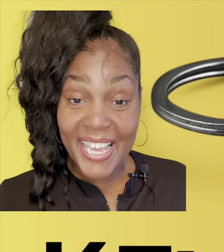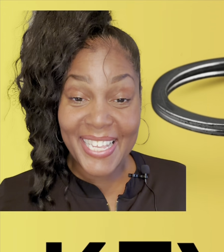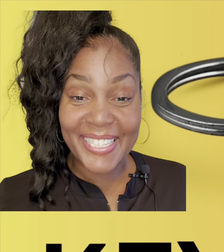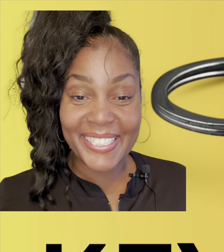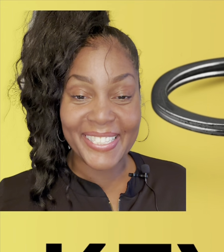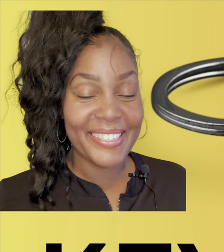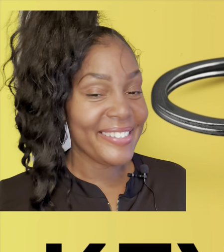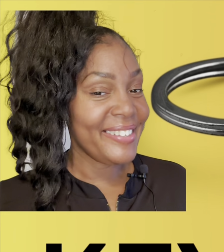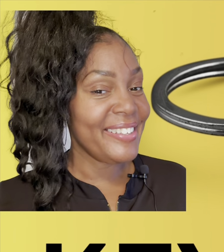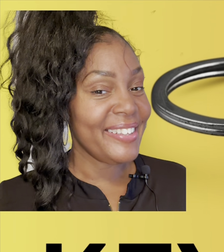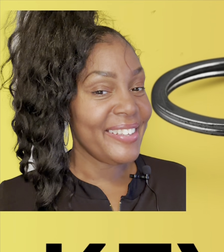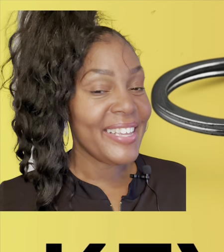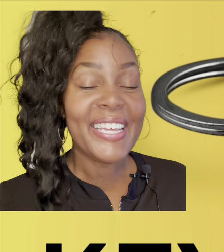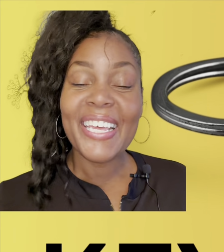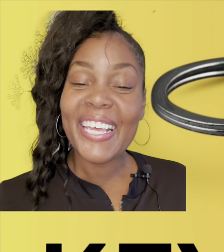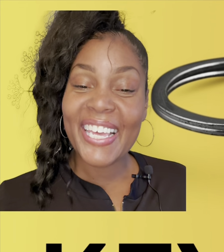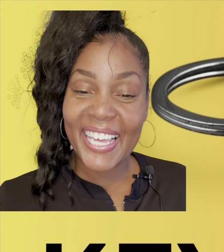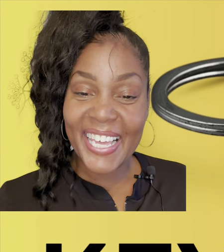Keys.